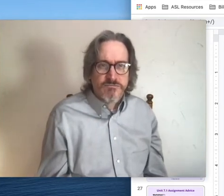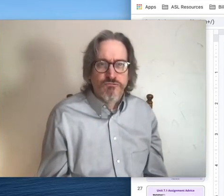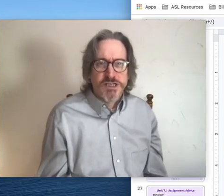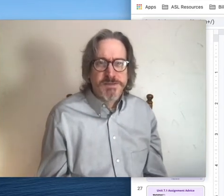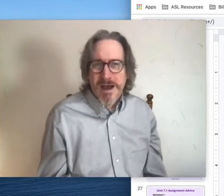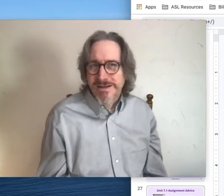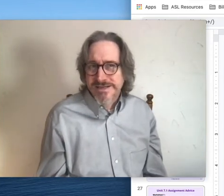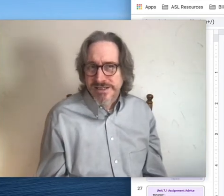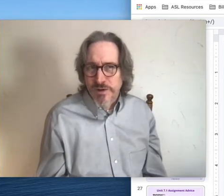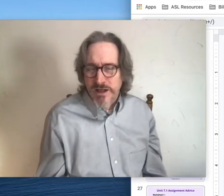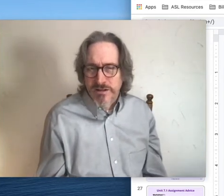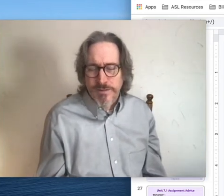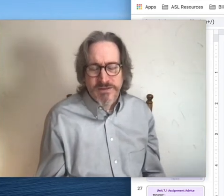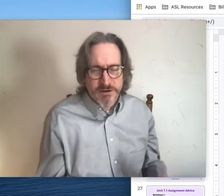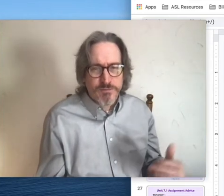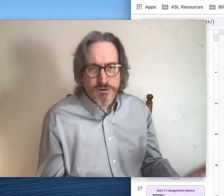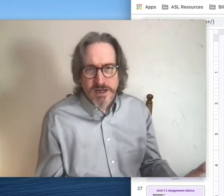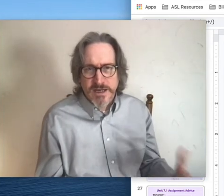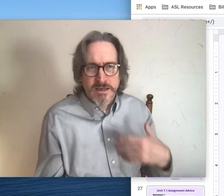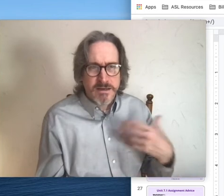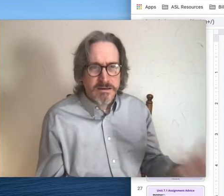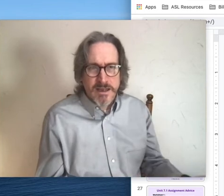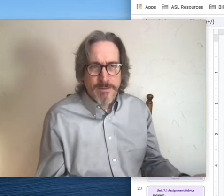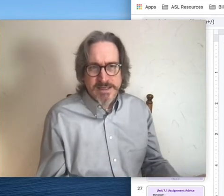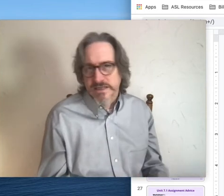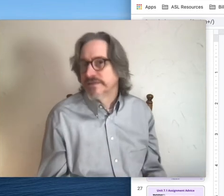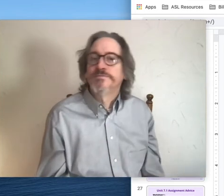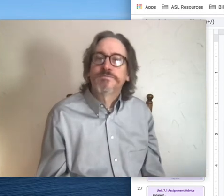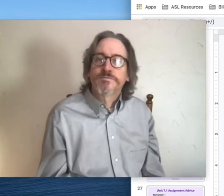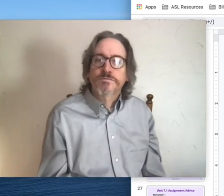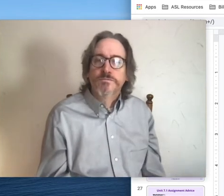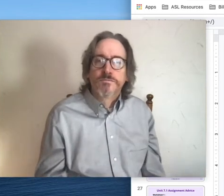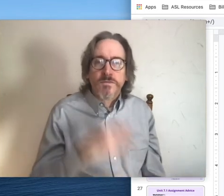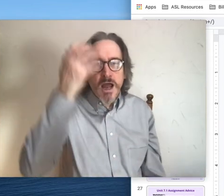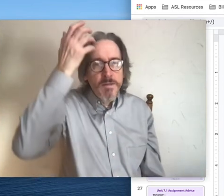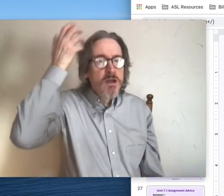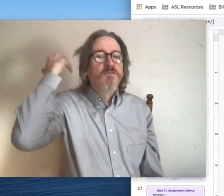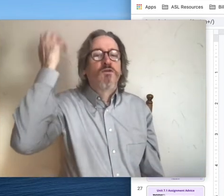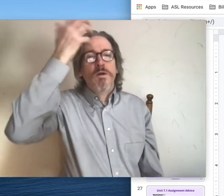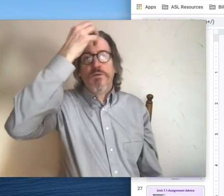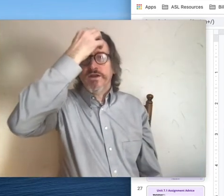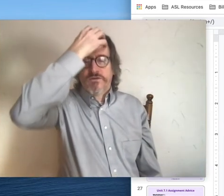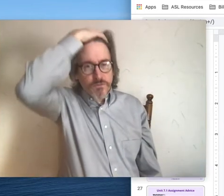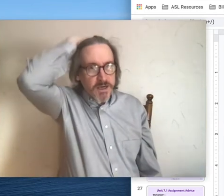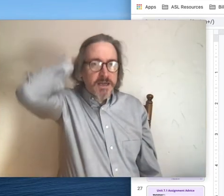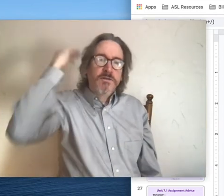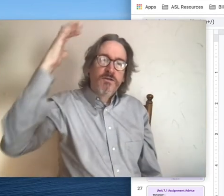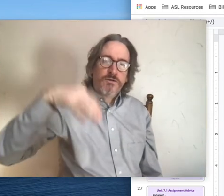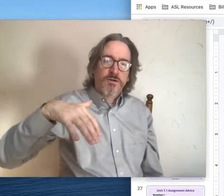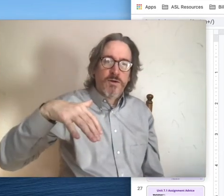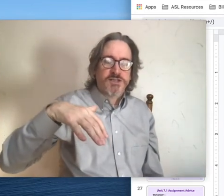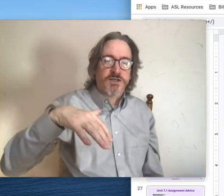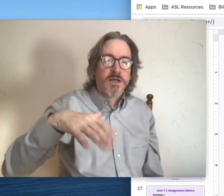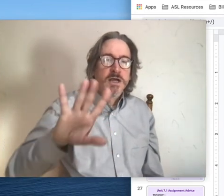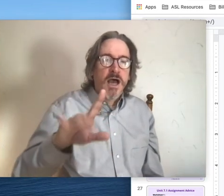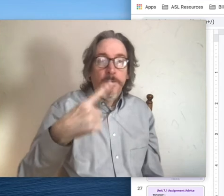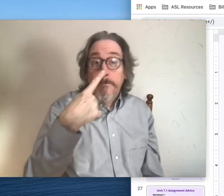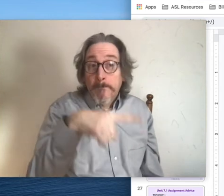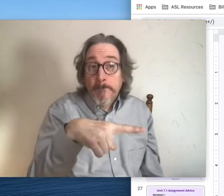Justin responds as well, but it makes sense. For 1.3, the third